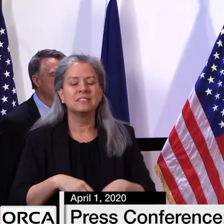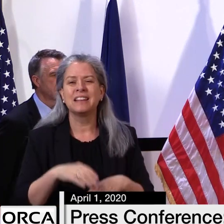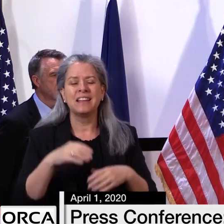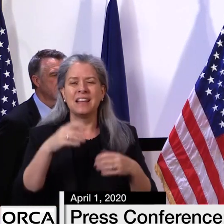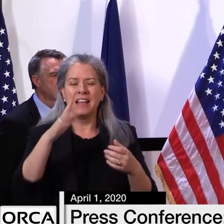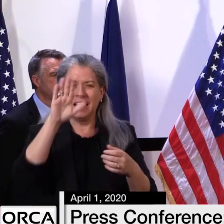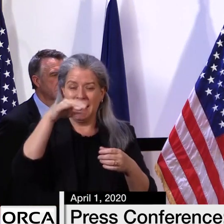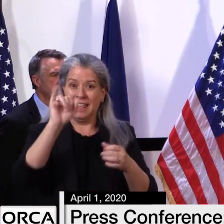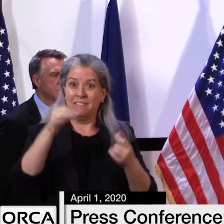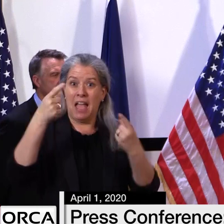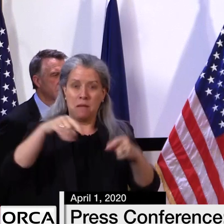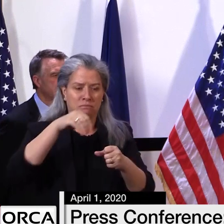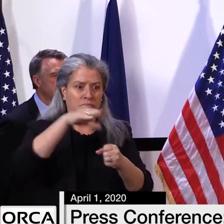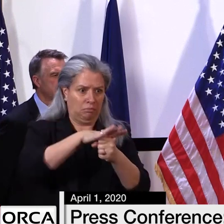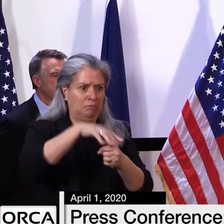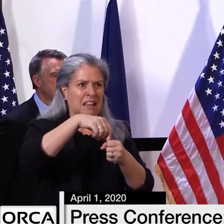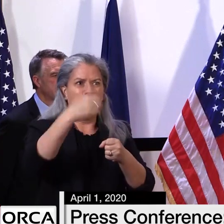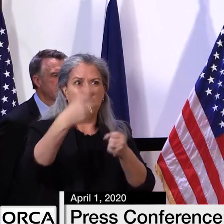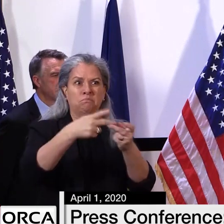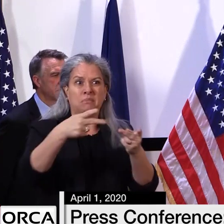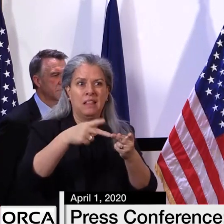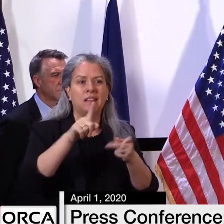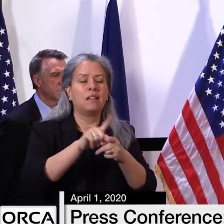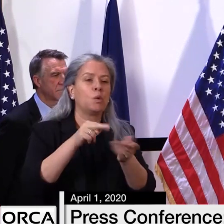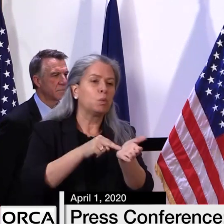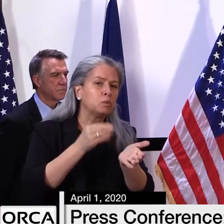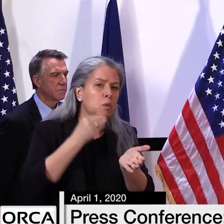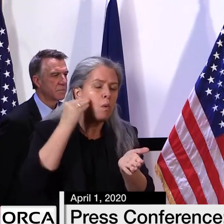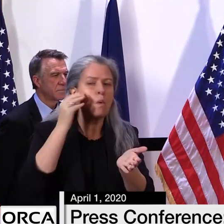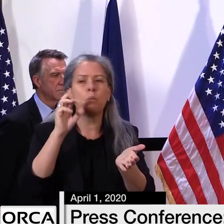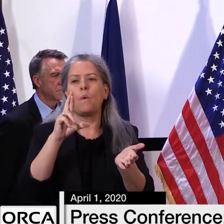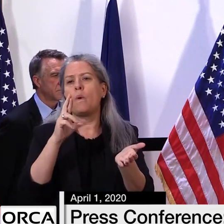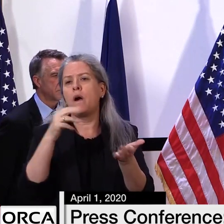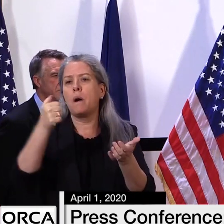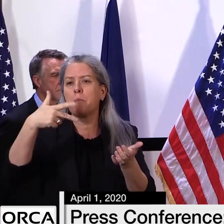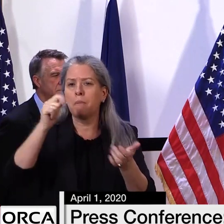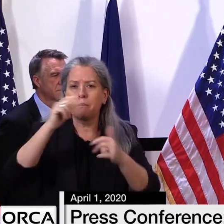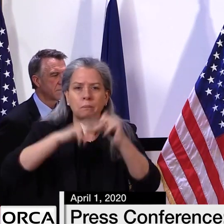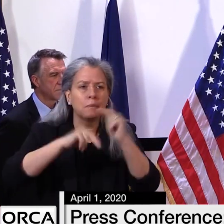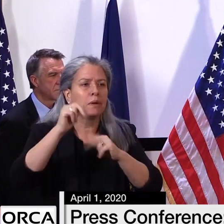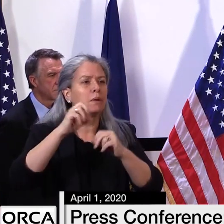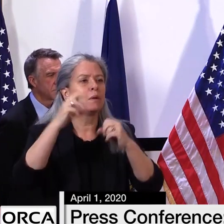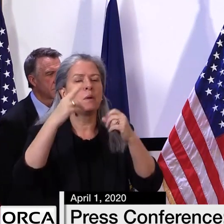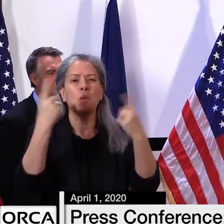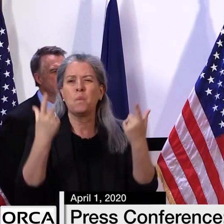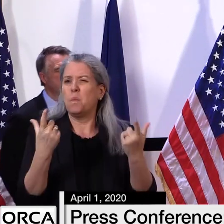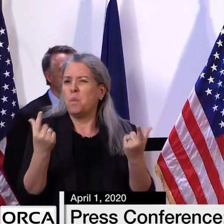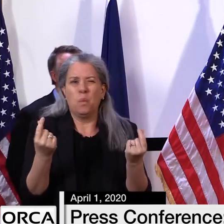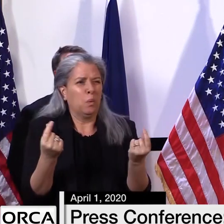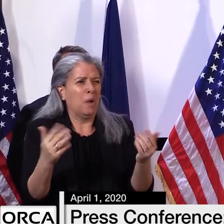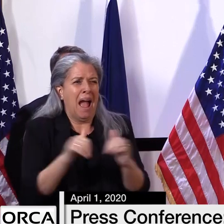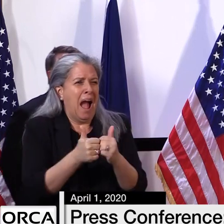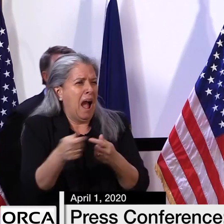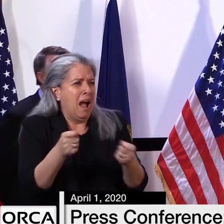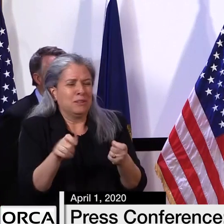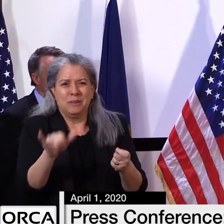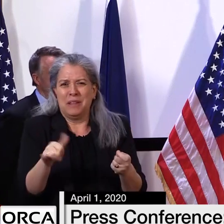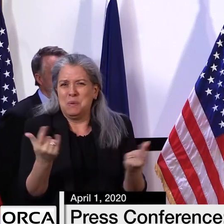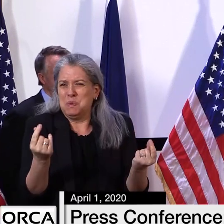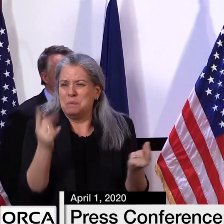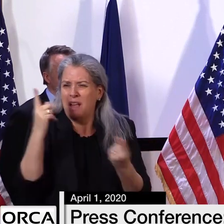happens? And I've told you that there's a lot that goes on with regard to infection control and